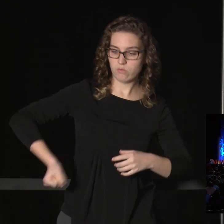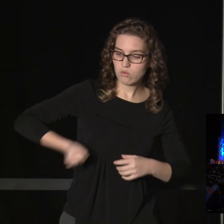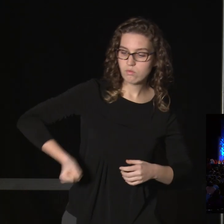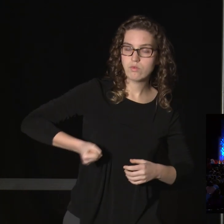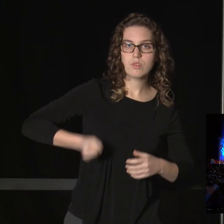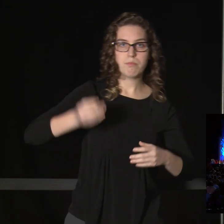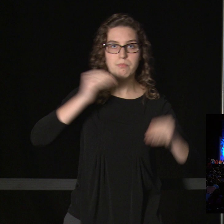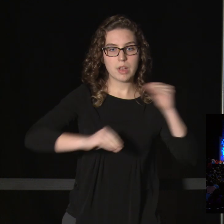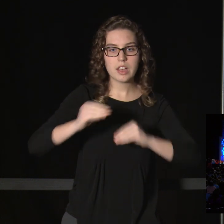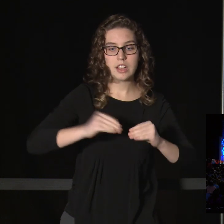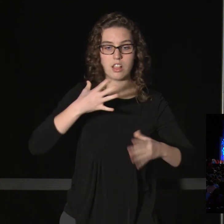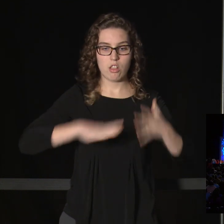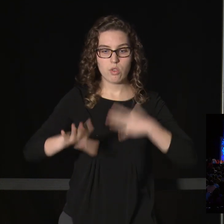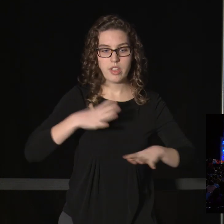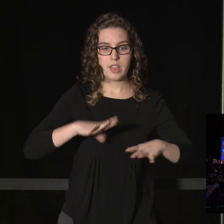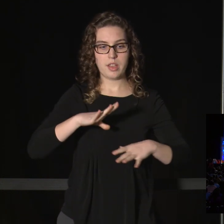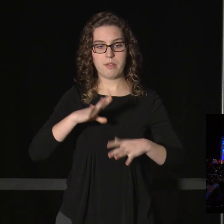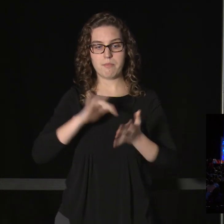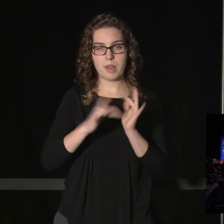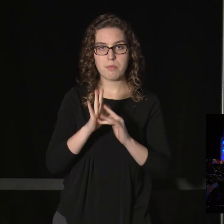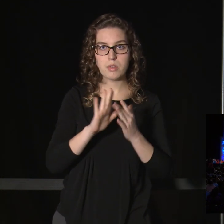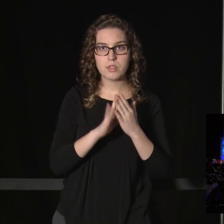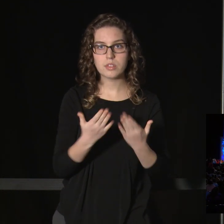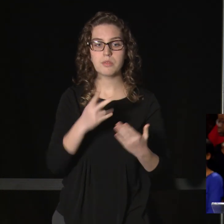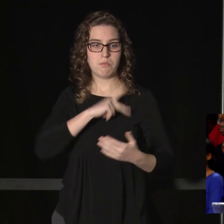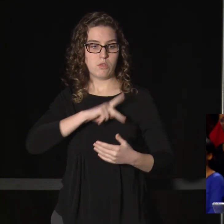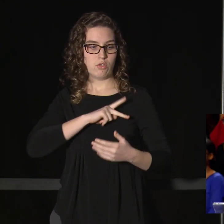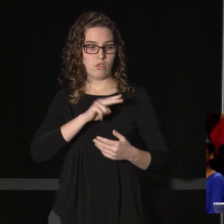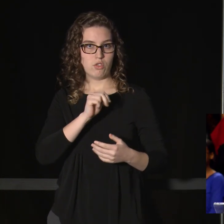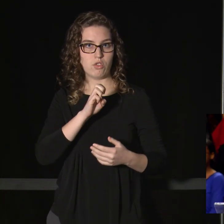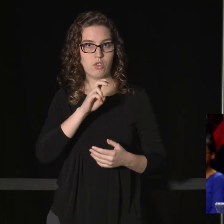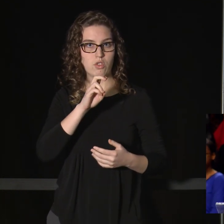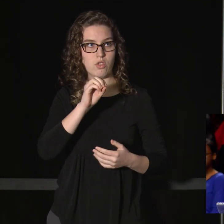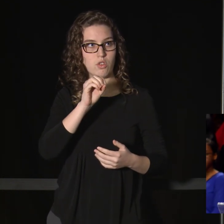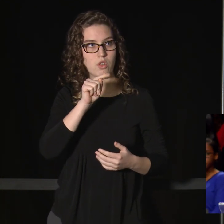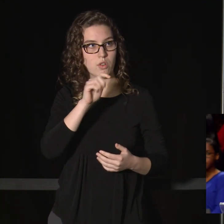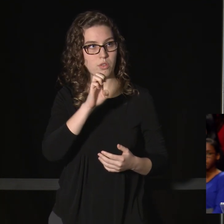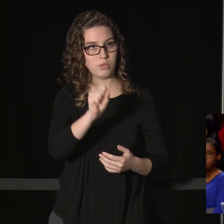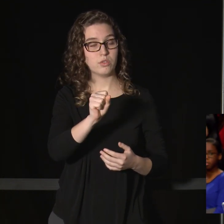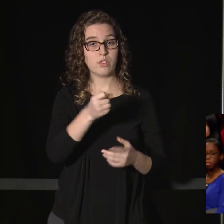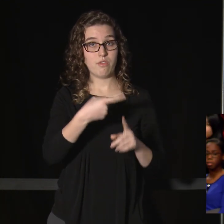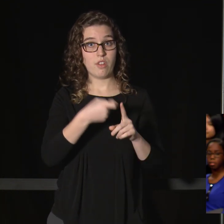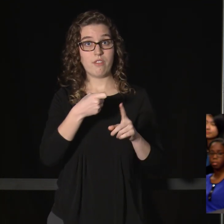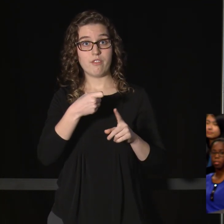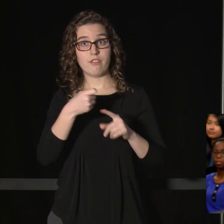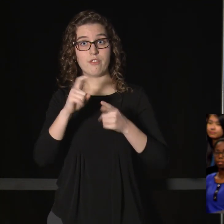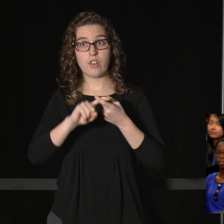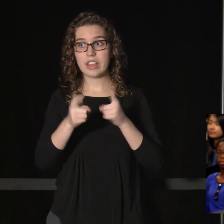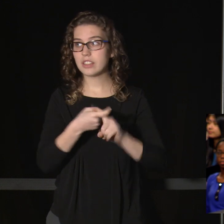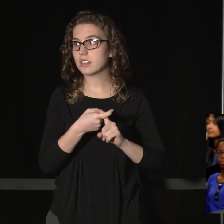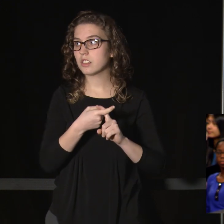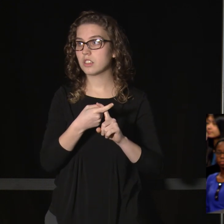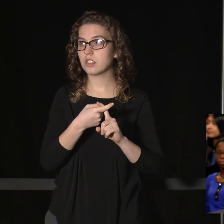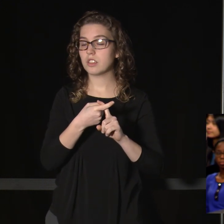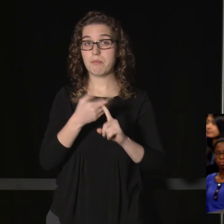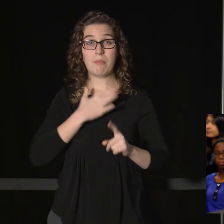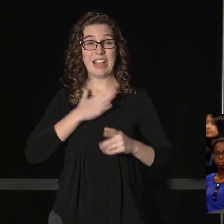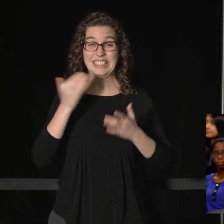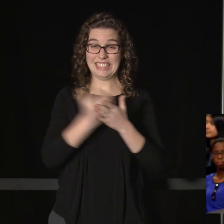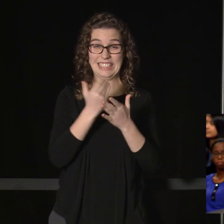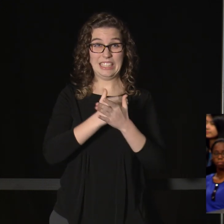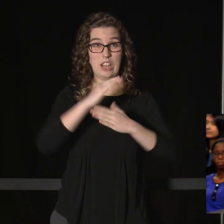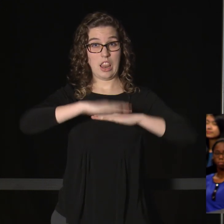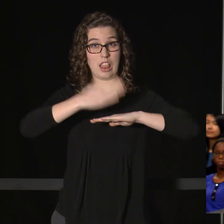our clothing, our Bibles, personal notes from friends, and my brand new laptop.